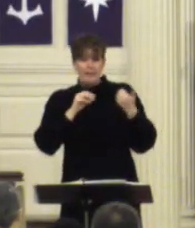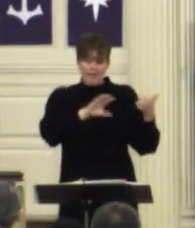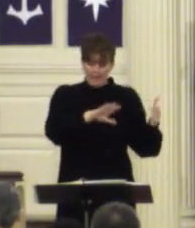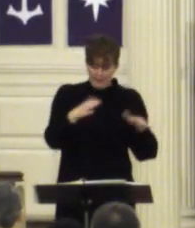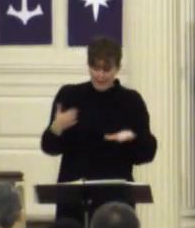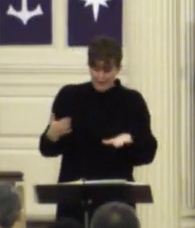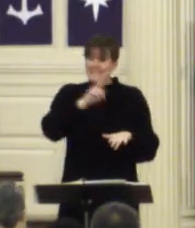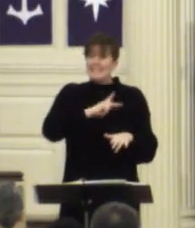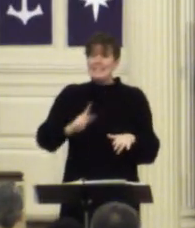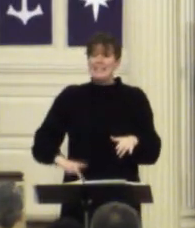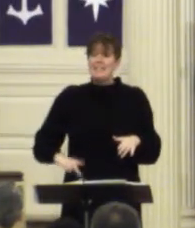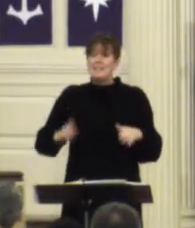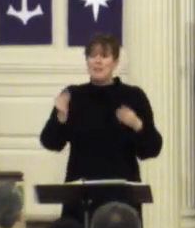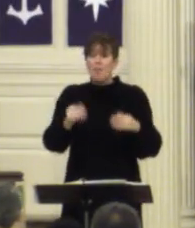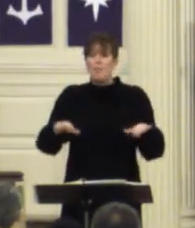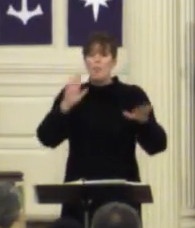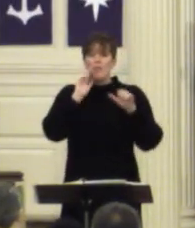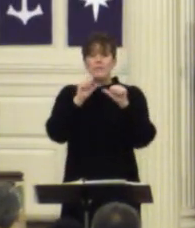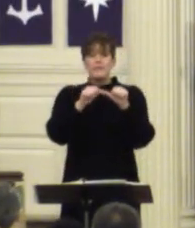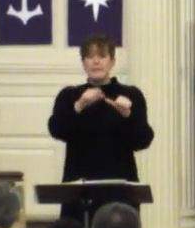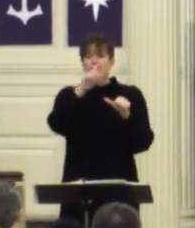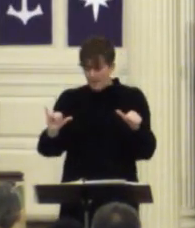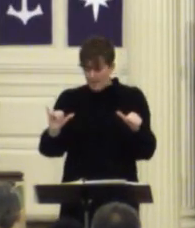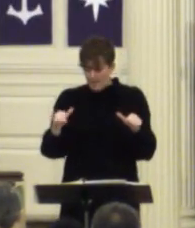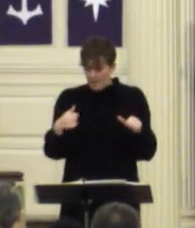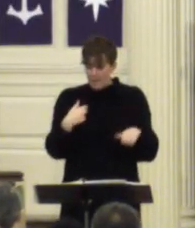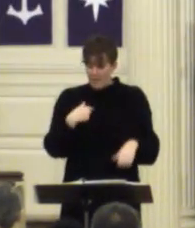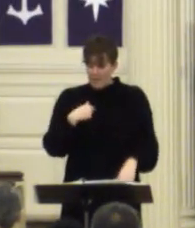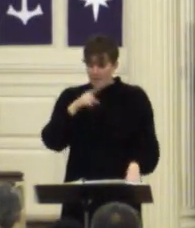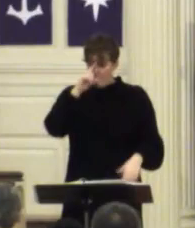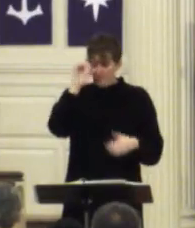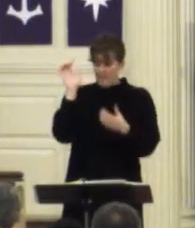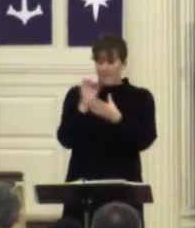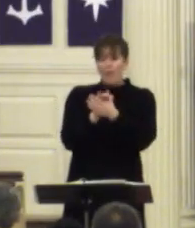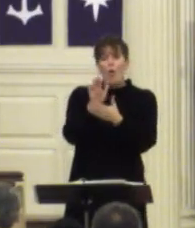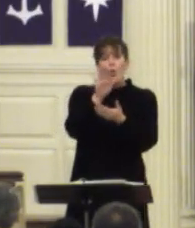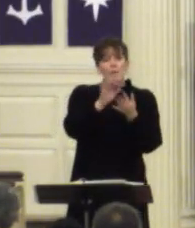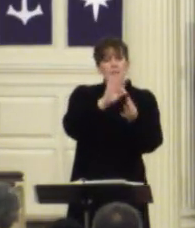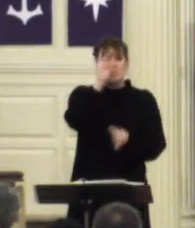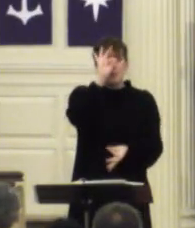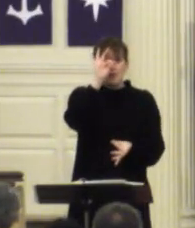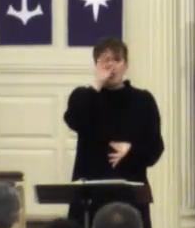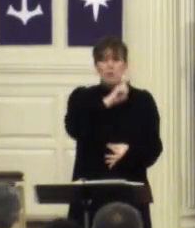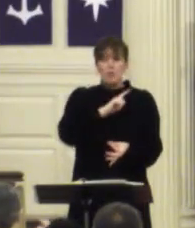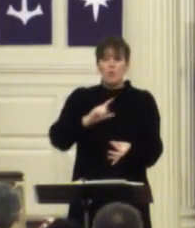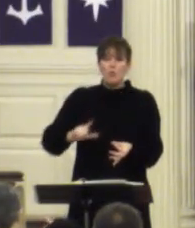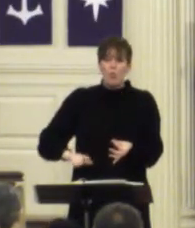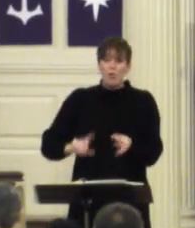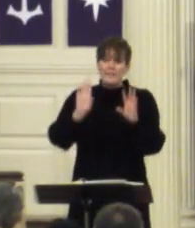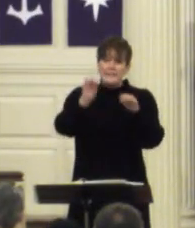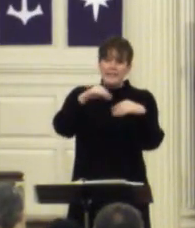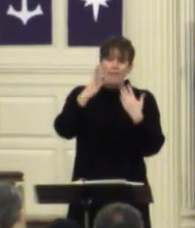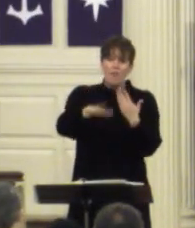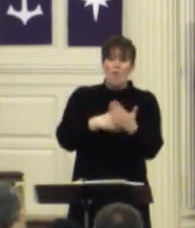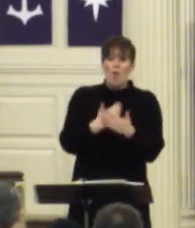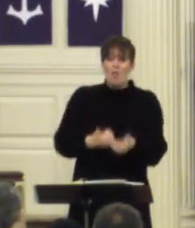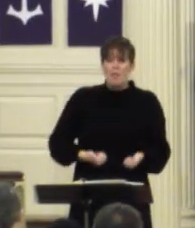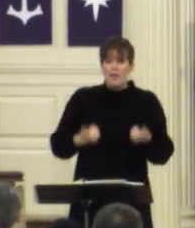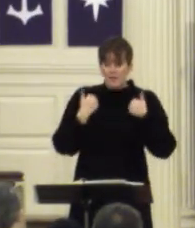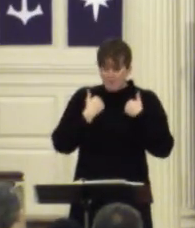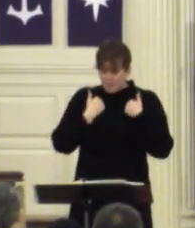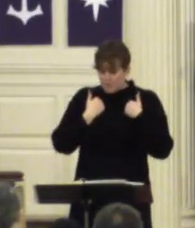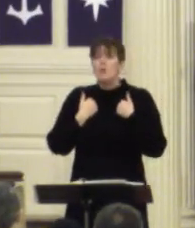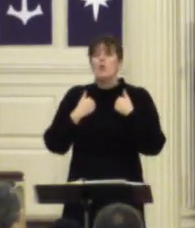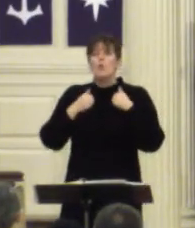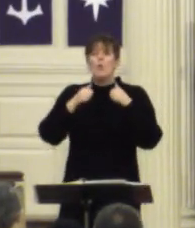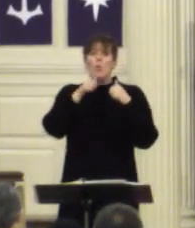his kingdom will have no end. I believe in the Holy Spirit, the Lord, the giver of life, who proceeds